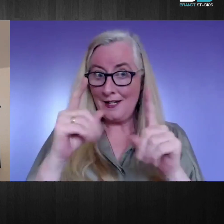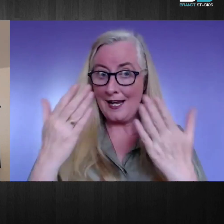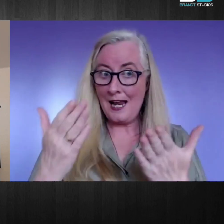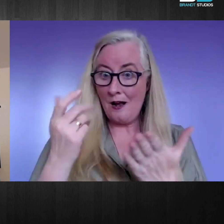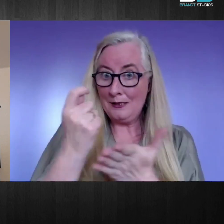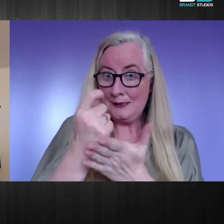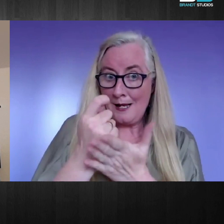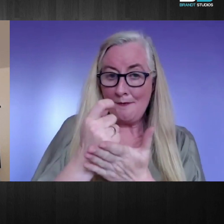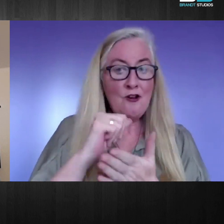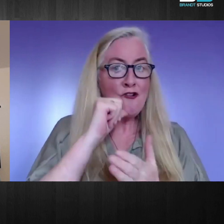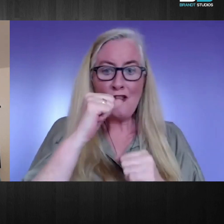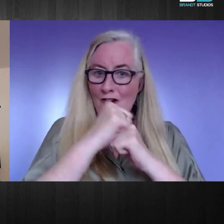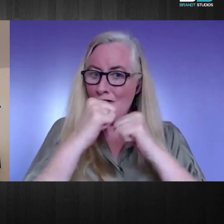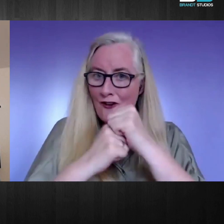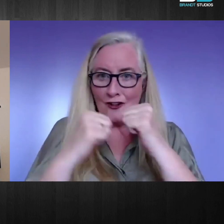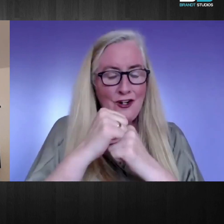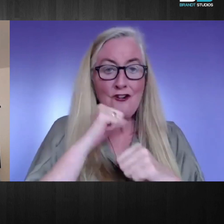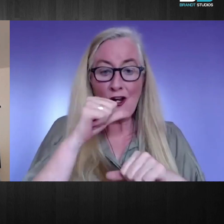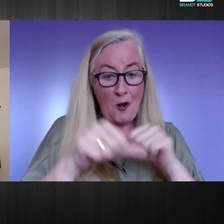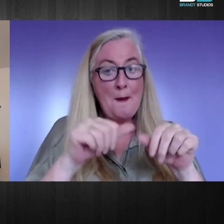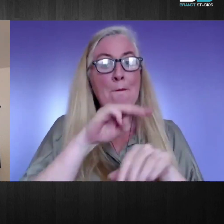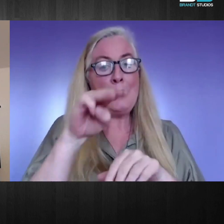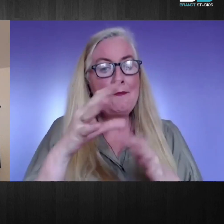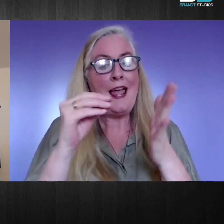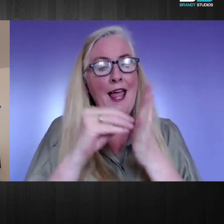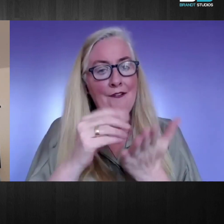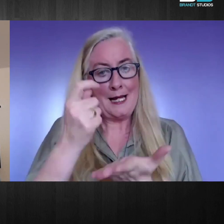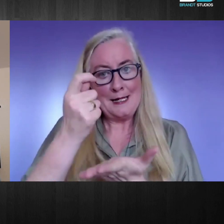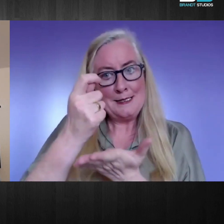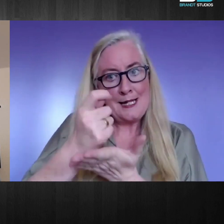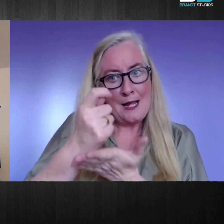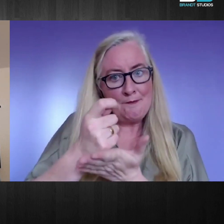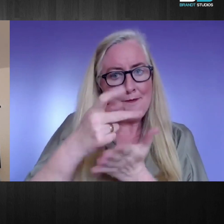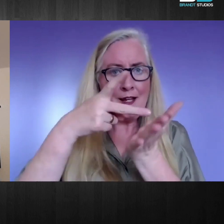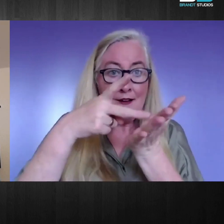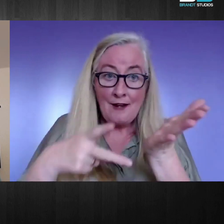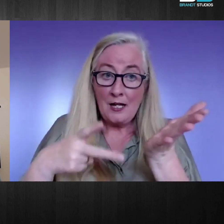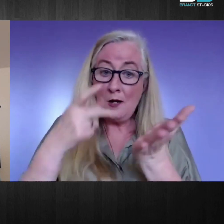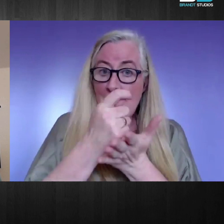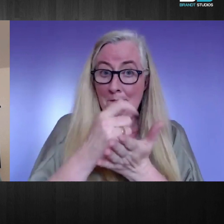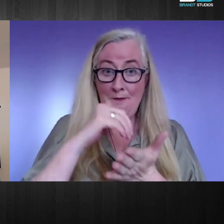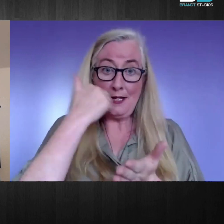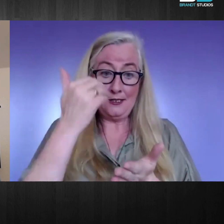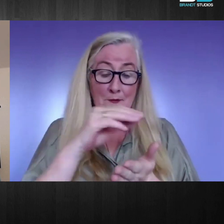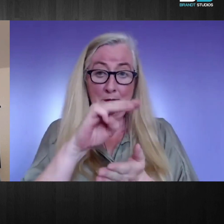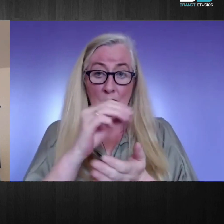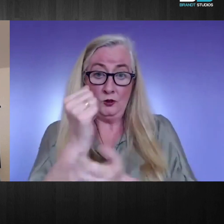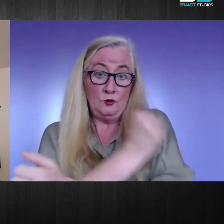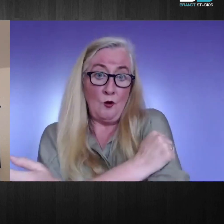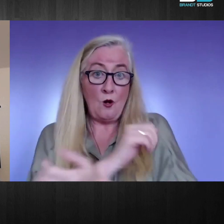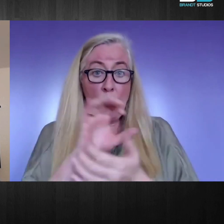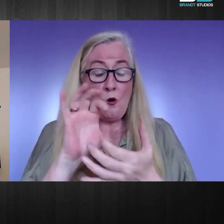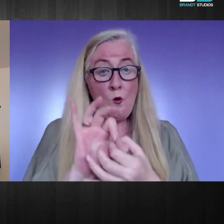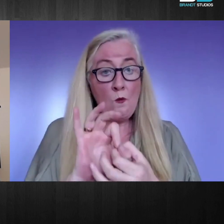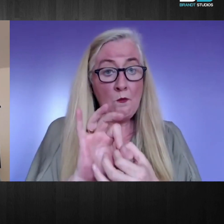more time and the precious time now that everyone's stuck at home. So the fact that people can just access anywhere